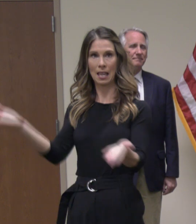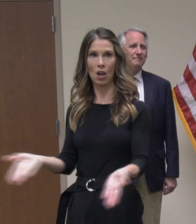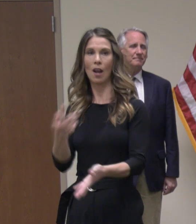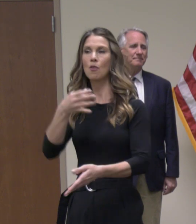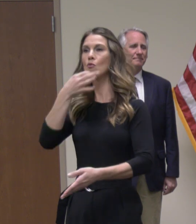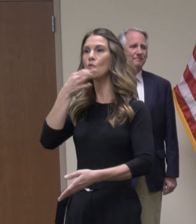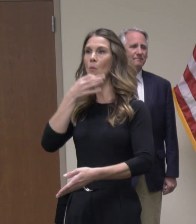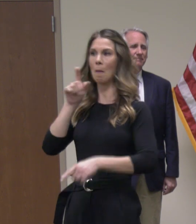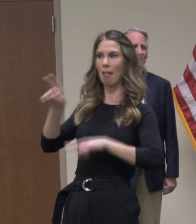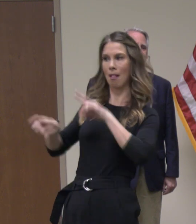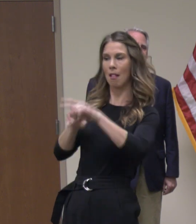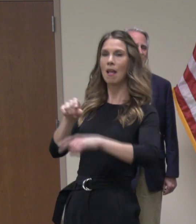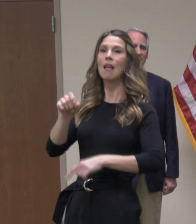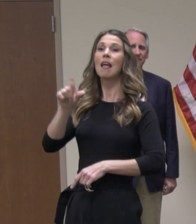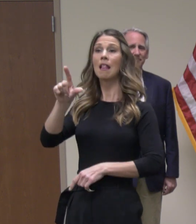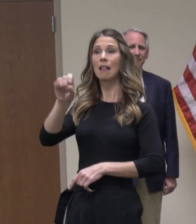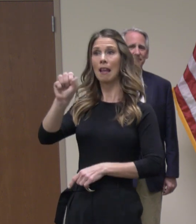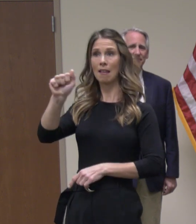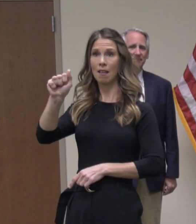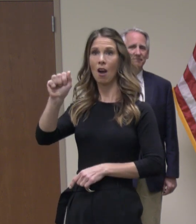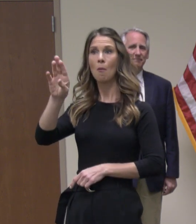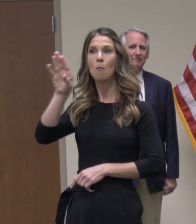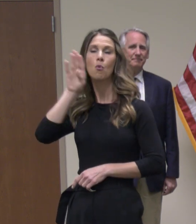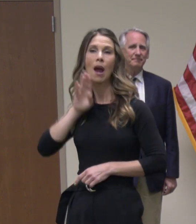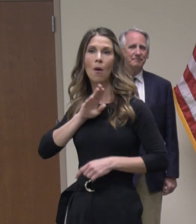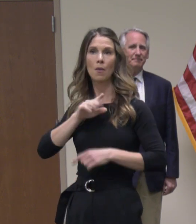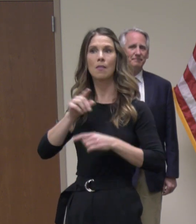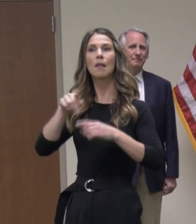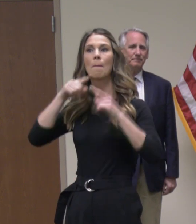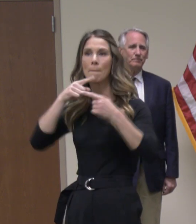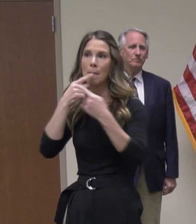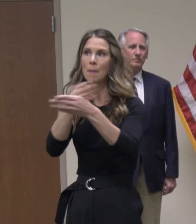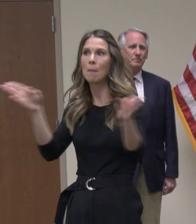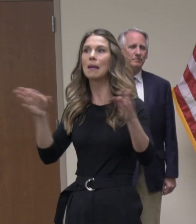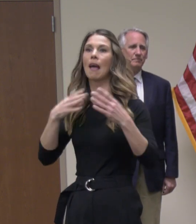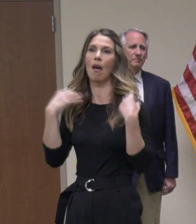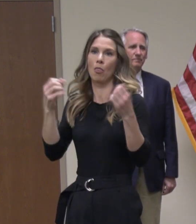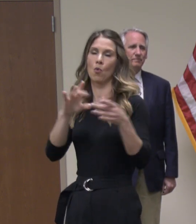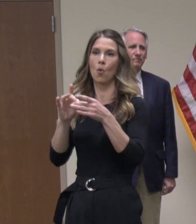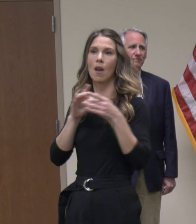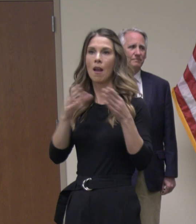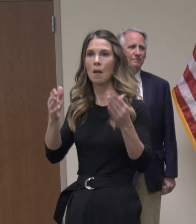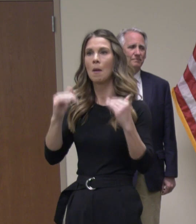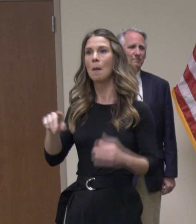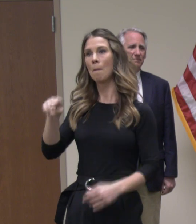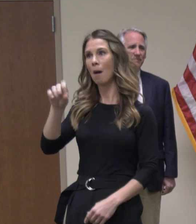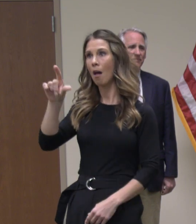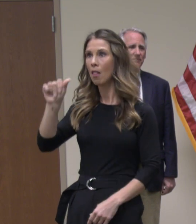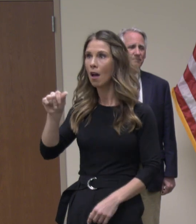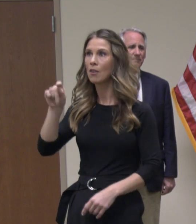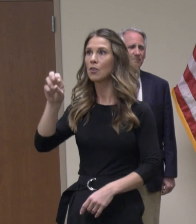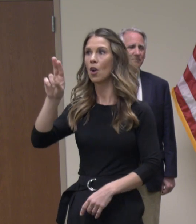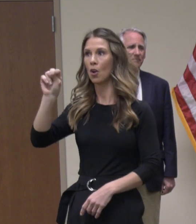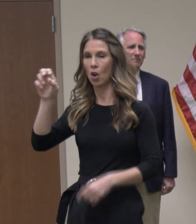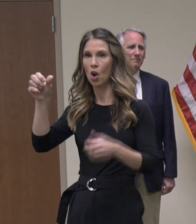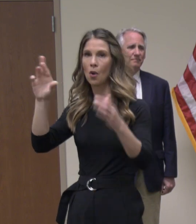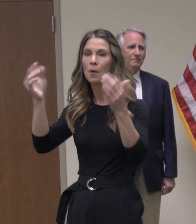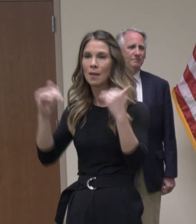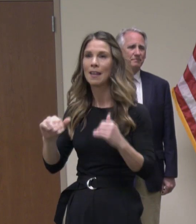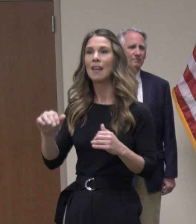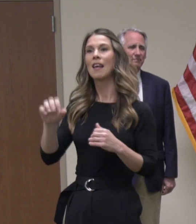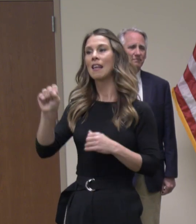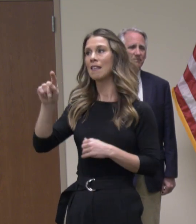Health Preparedness Coordinator, Lisa Brown, Personal Health Services Manager, Carla Turner, Emergency Management Director, Stephen